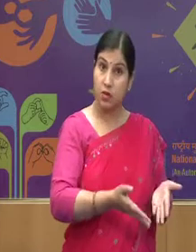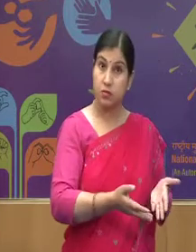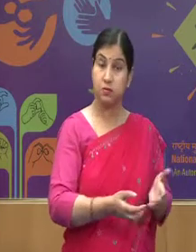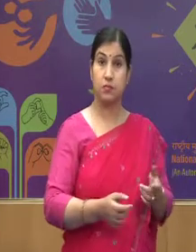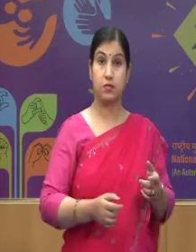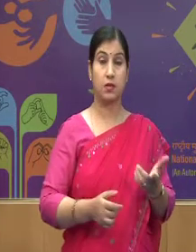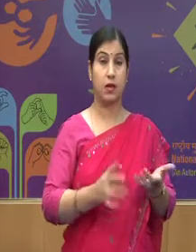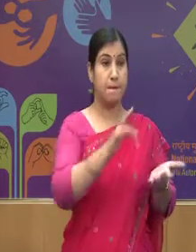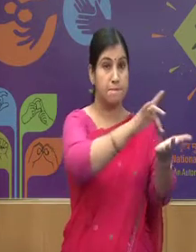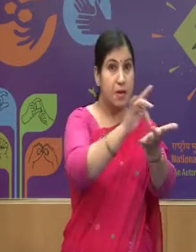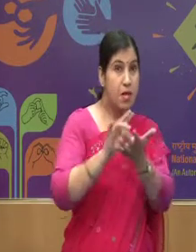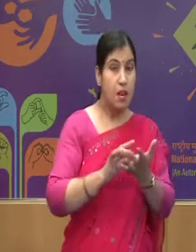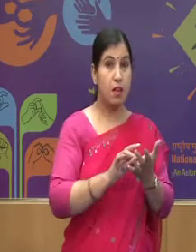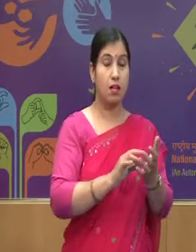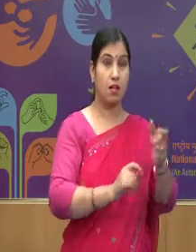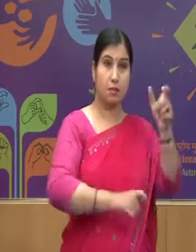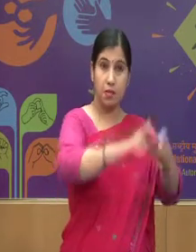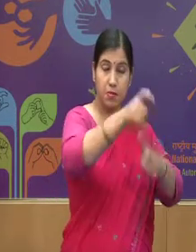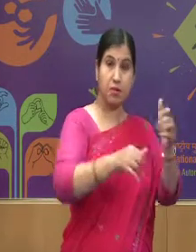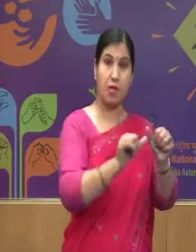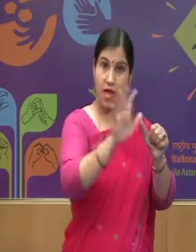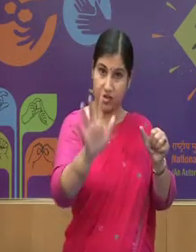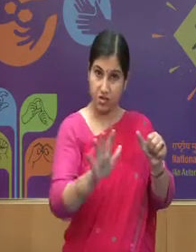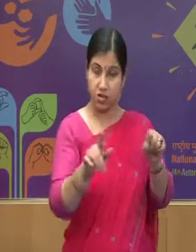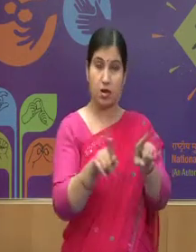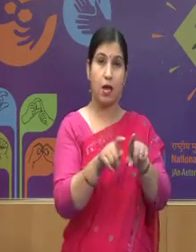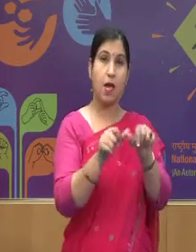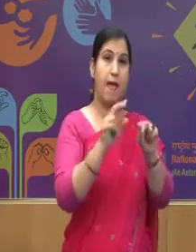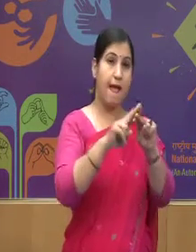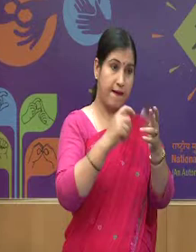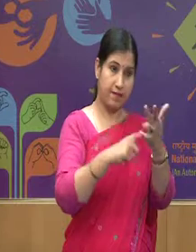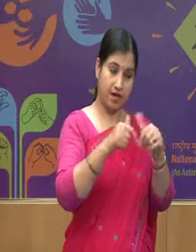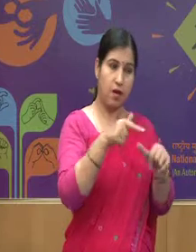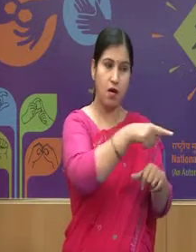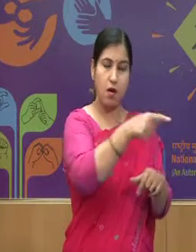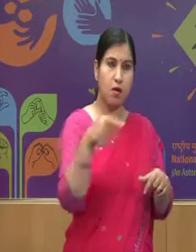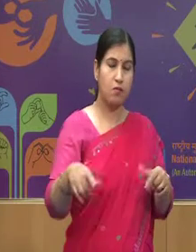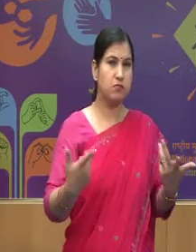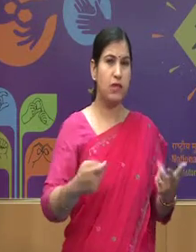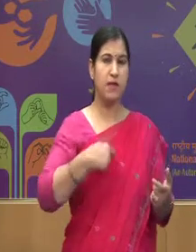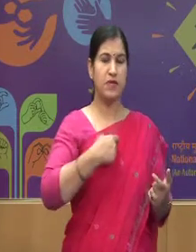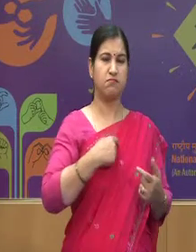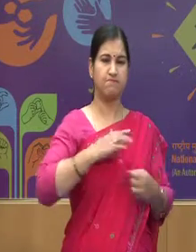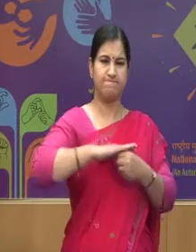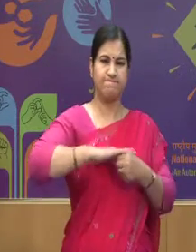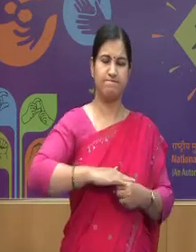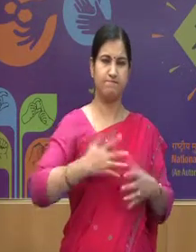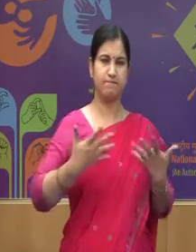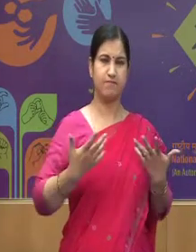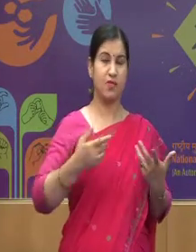Thus, the people of most ancient cultures of Asia and Africa started feeling inferior to the